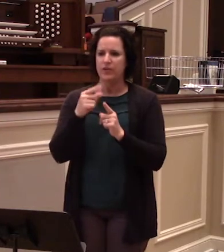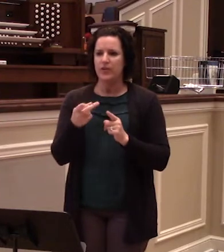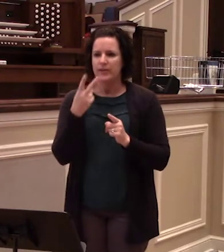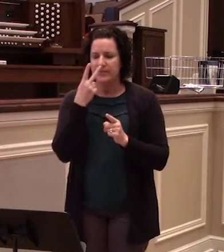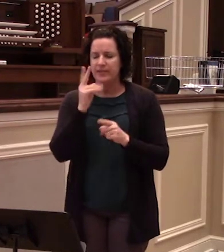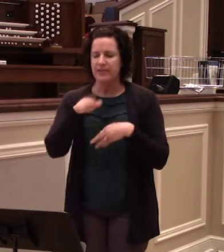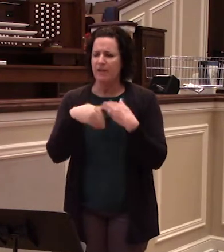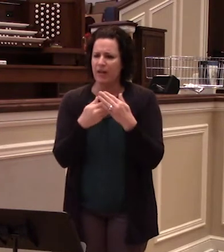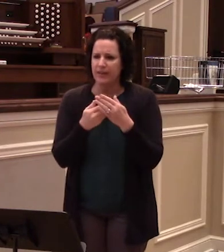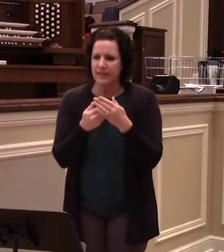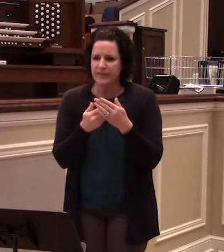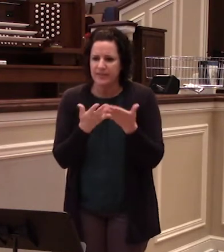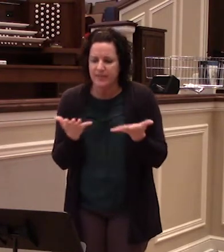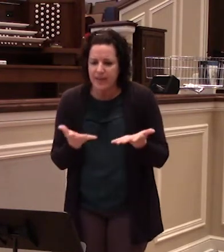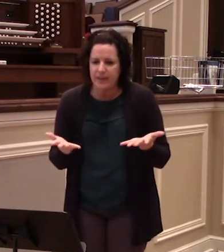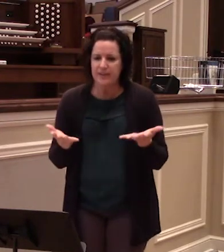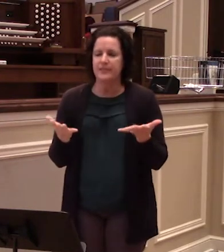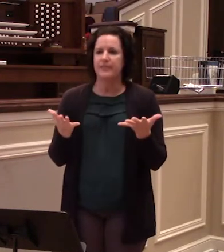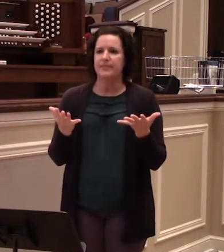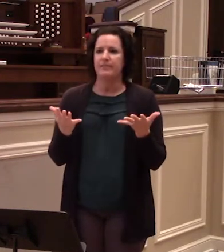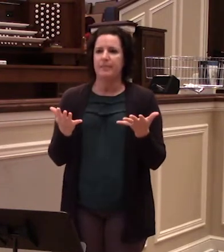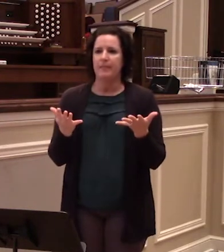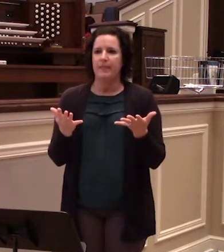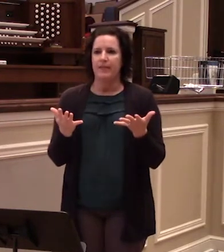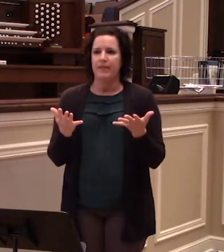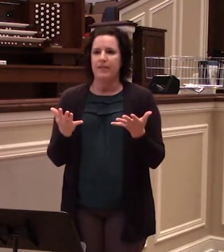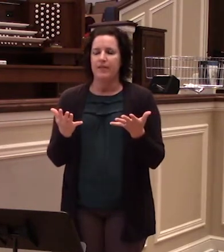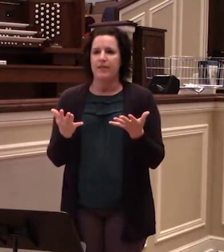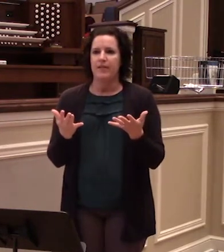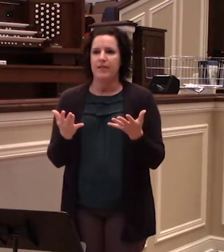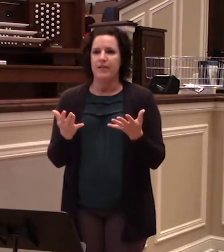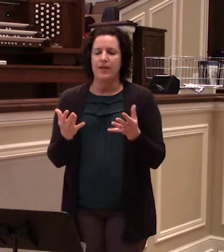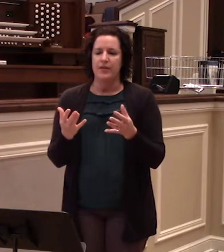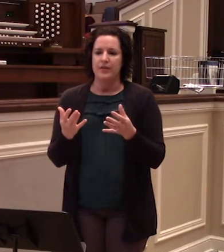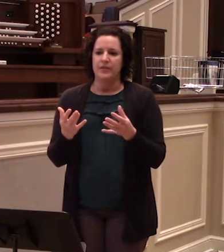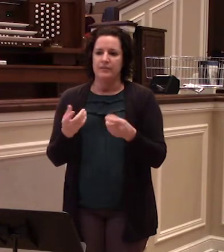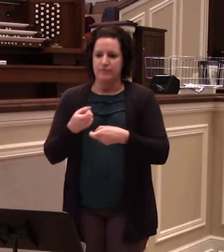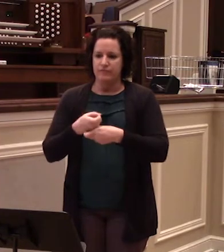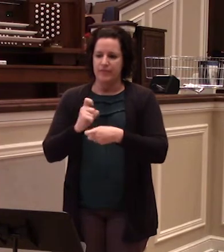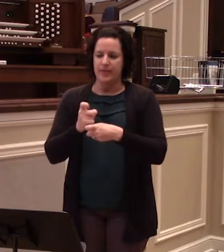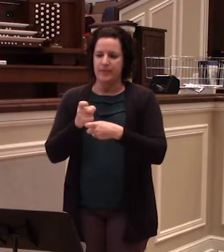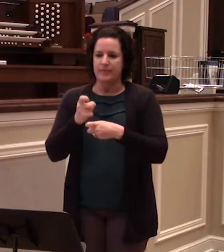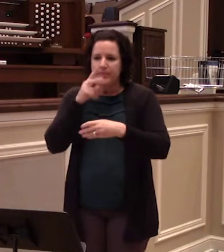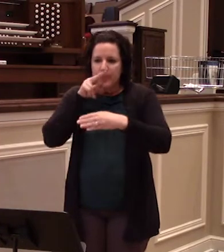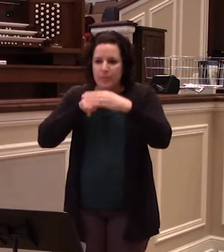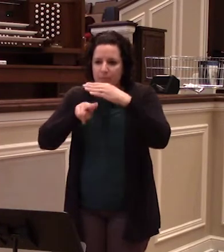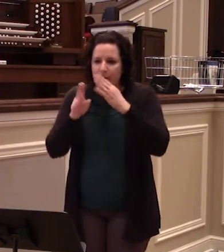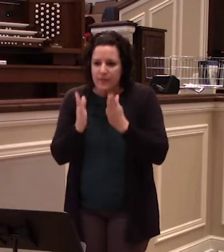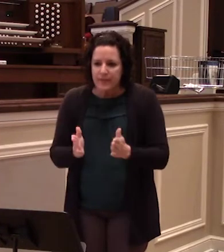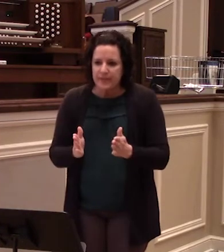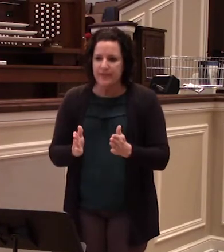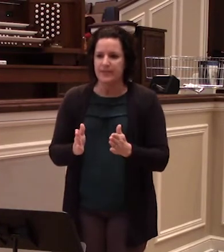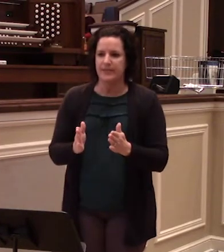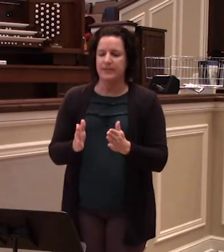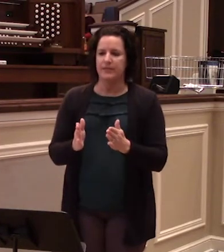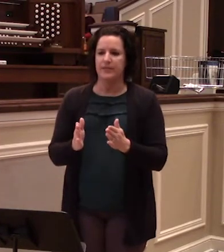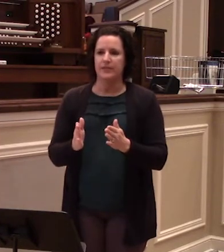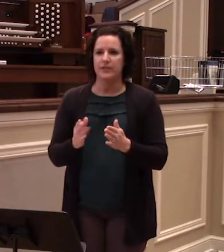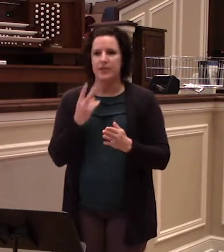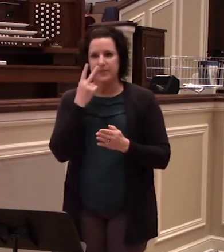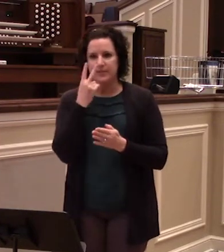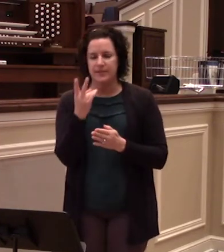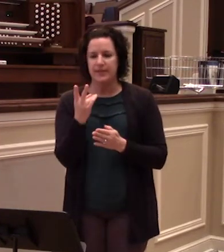woven together allusions from the prophets as they foretell the expected one who will